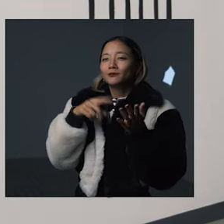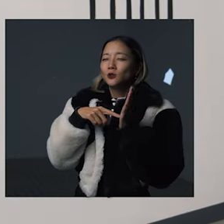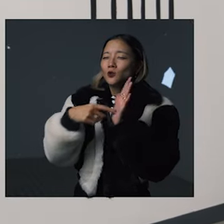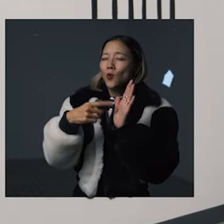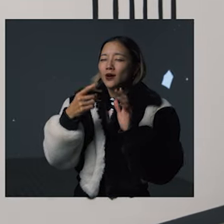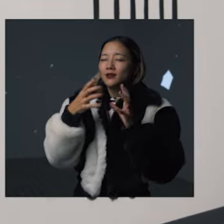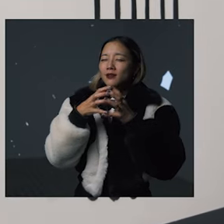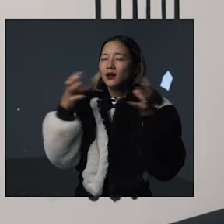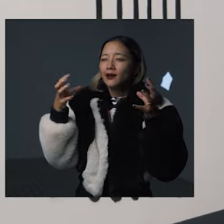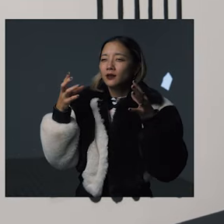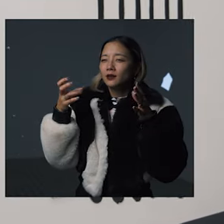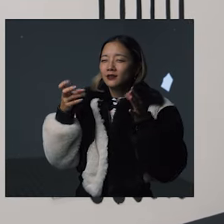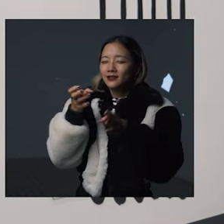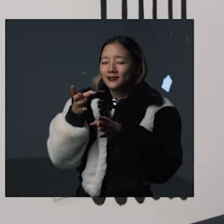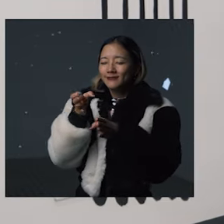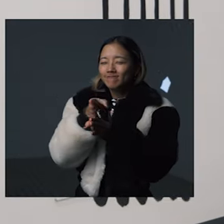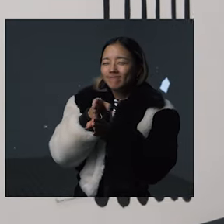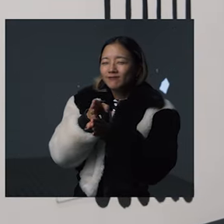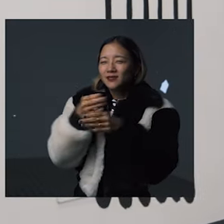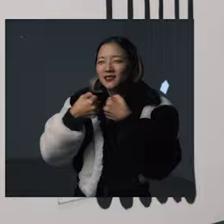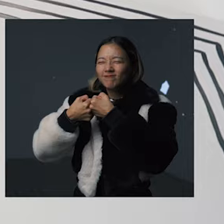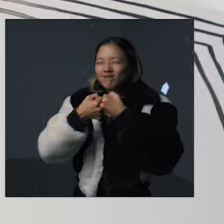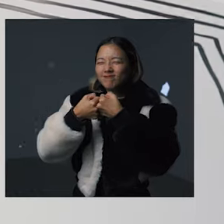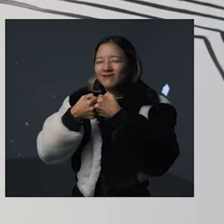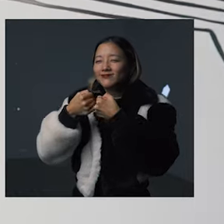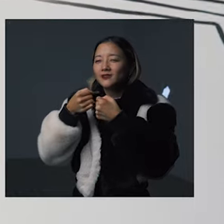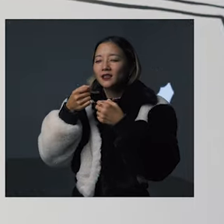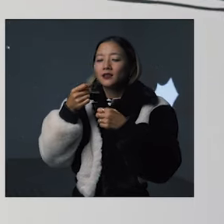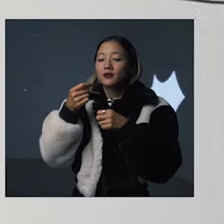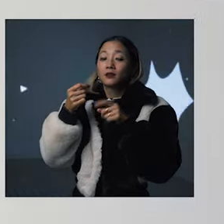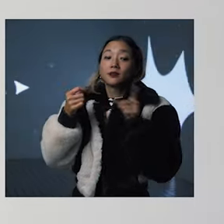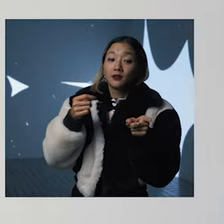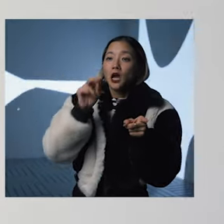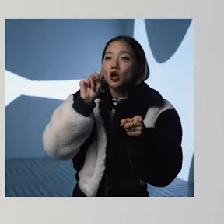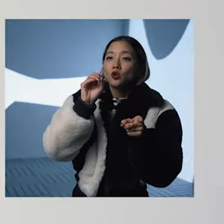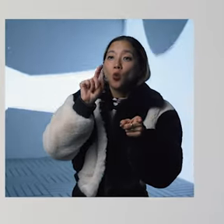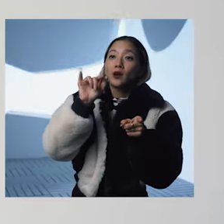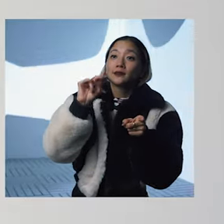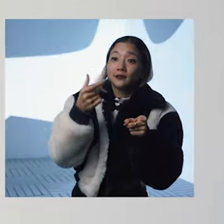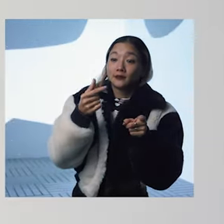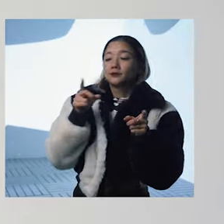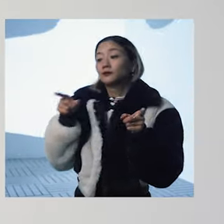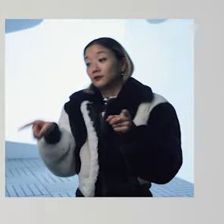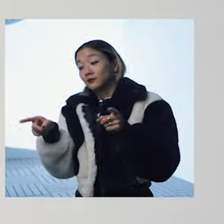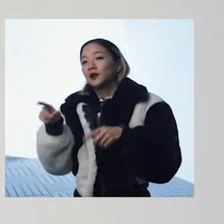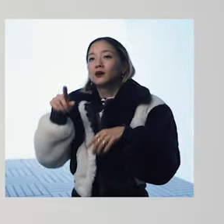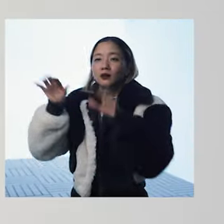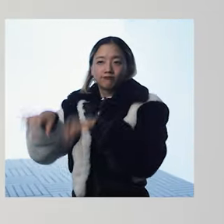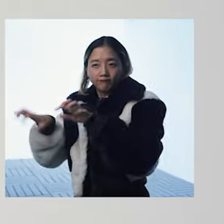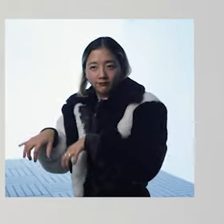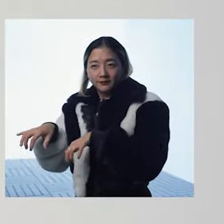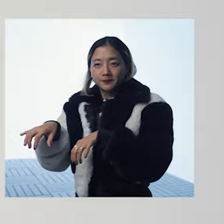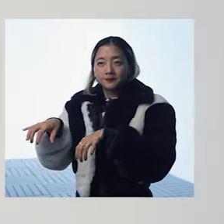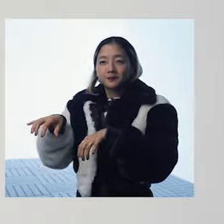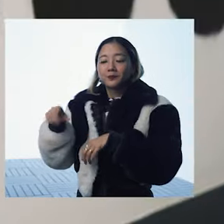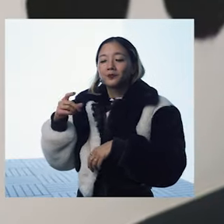to a lot of the tension in between spaces and places and concepts. So for this specific exhibition